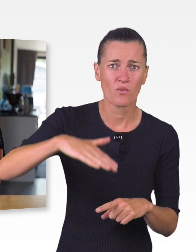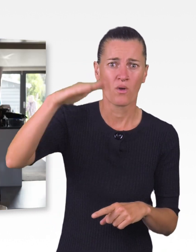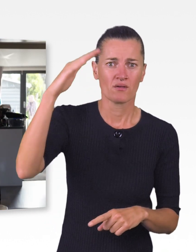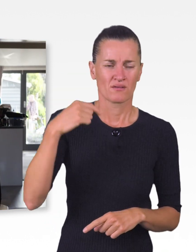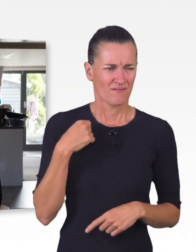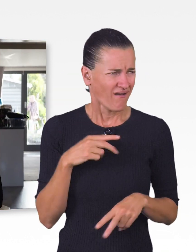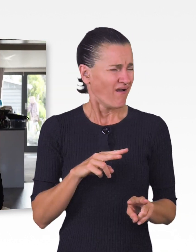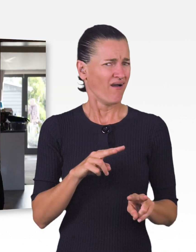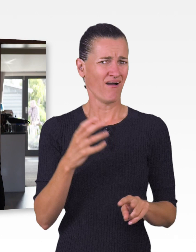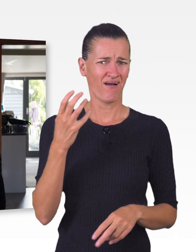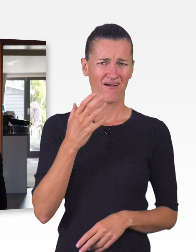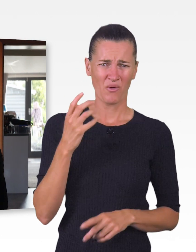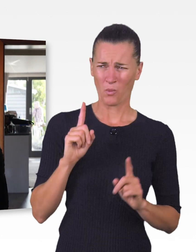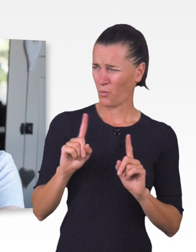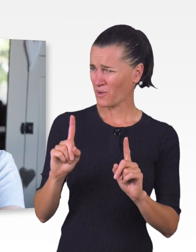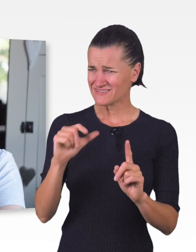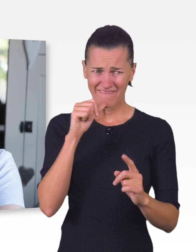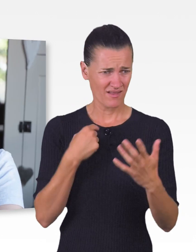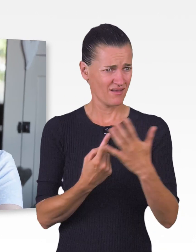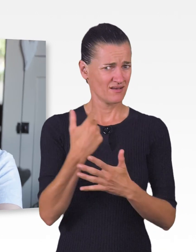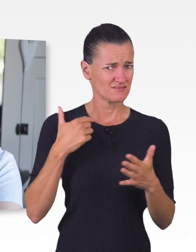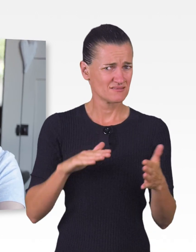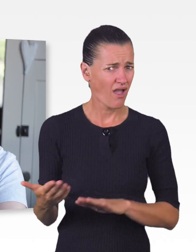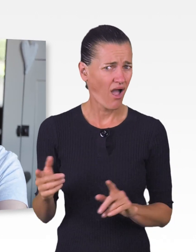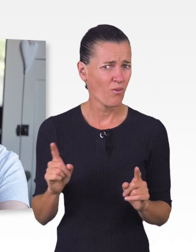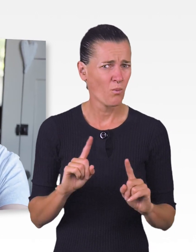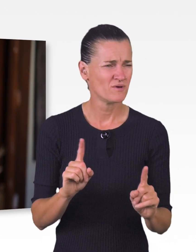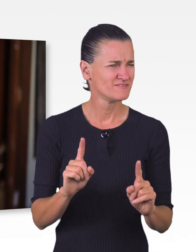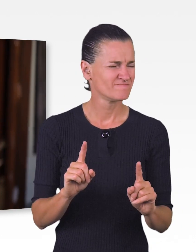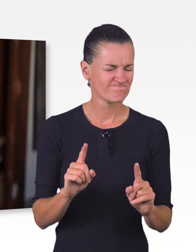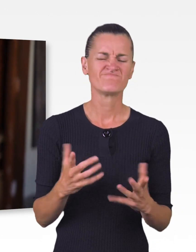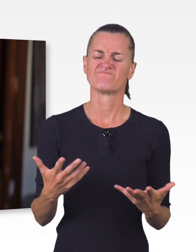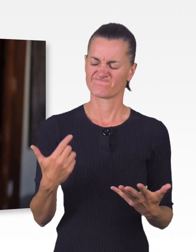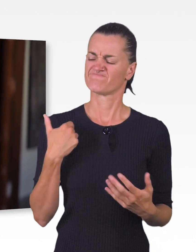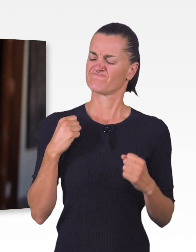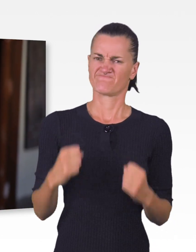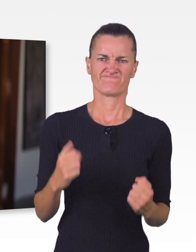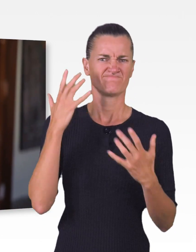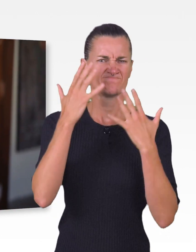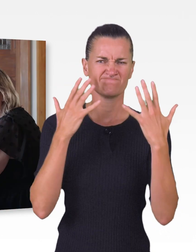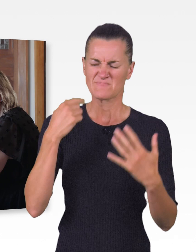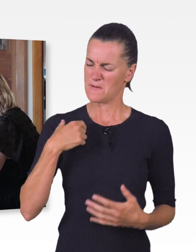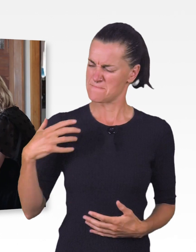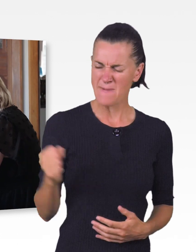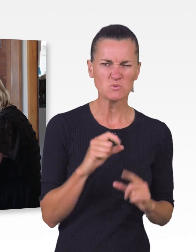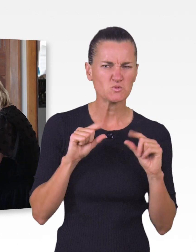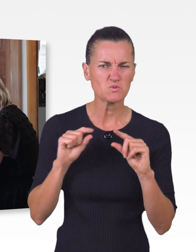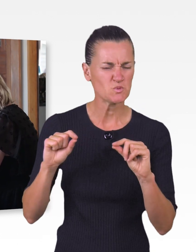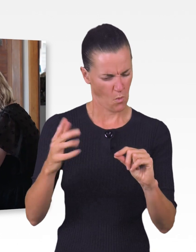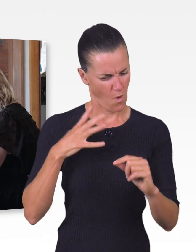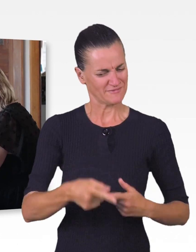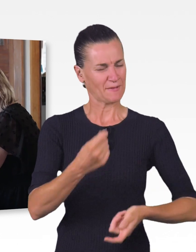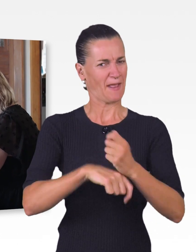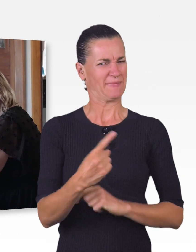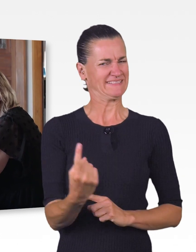life. And then I was like, what's going to happen when I leave, you know? I just thought I've got to do everything in my power to make